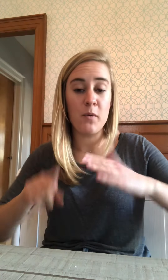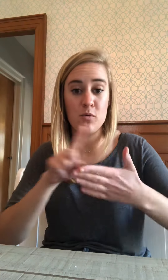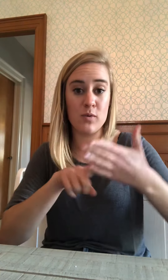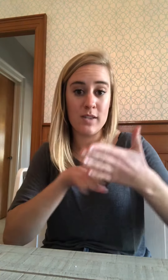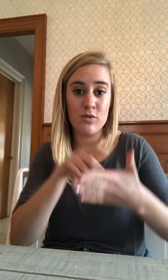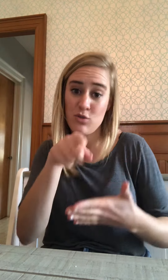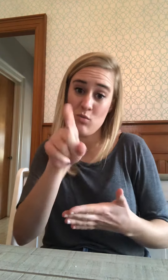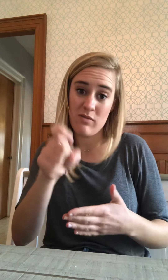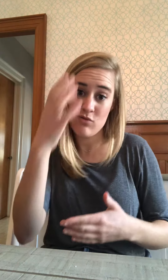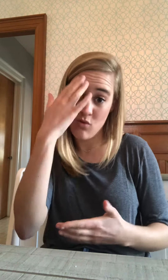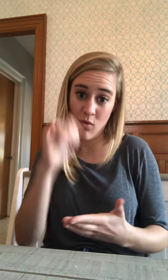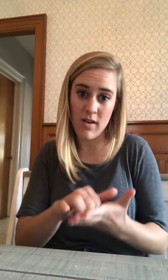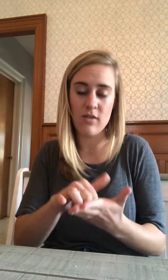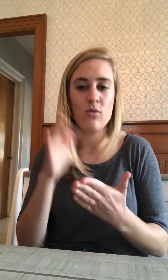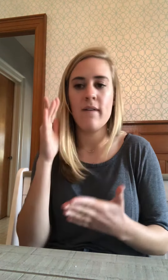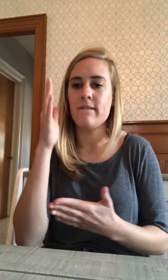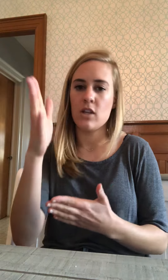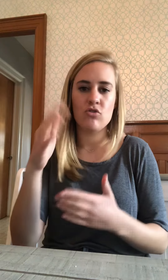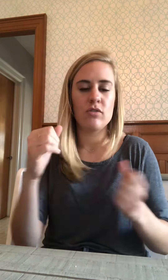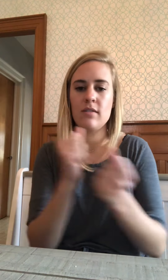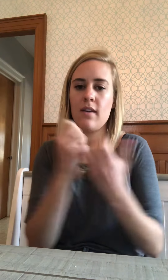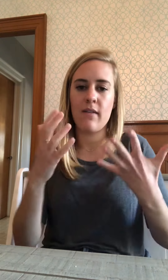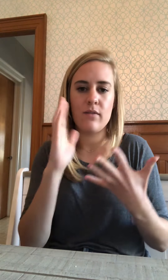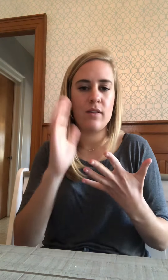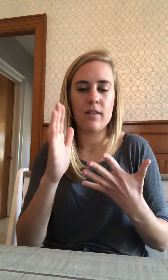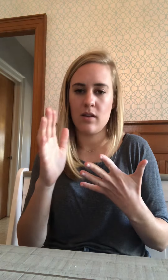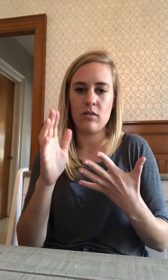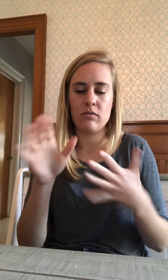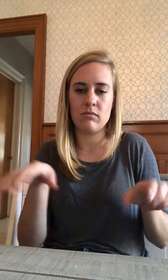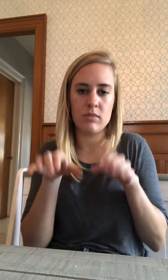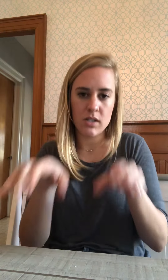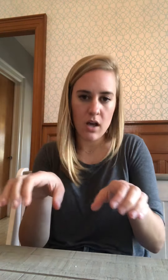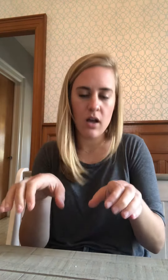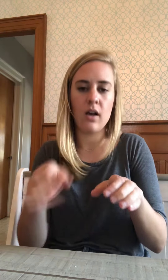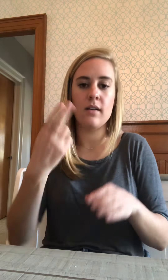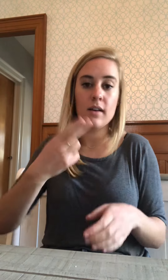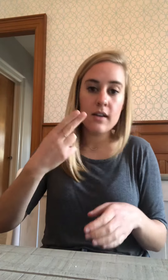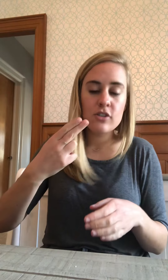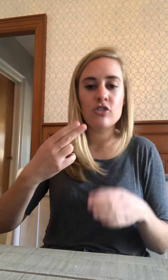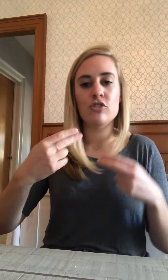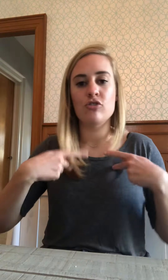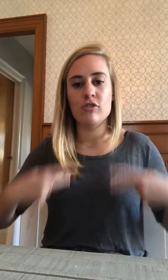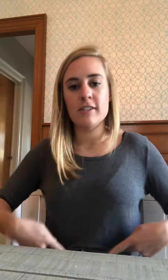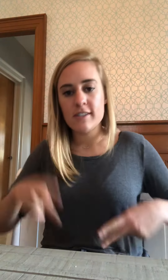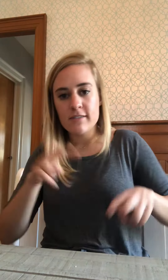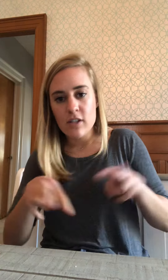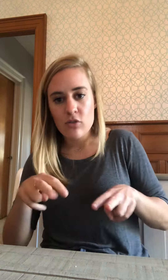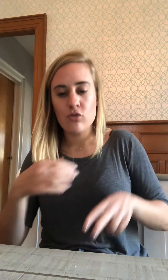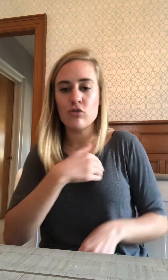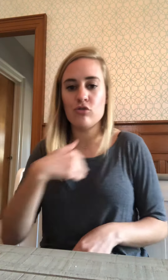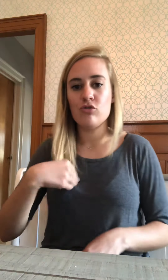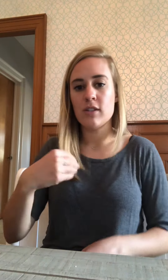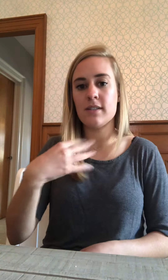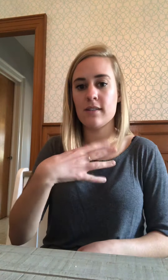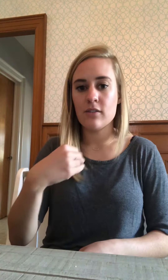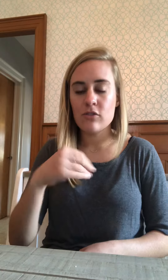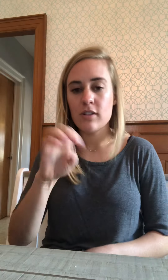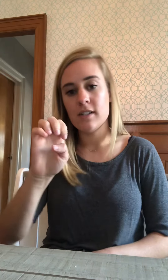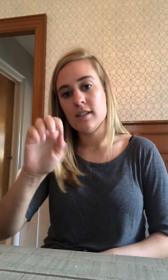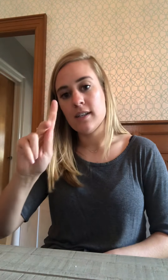eventually, all these things get done. A history and physical by the primary physician and the chest x-ray and the EKG and all of the labs and everything